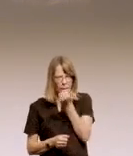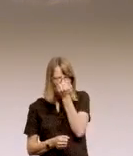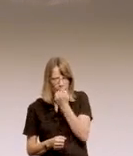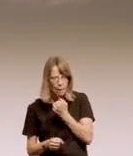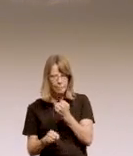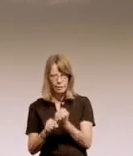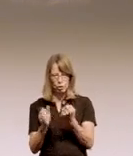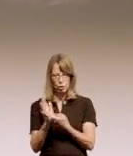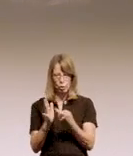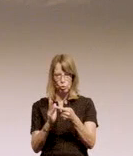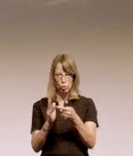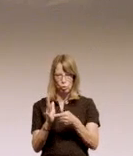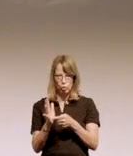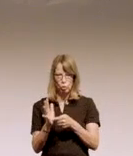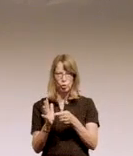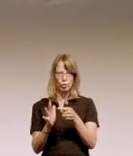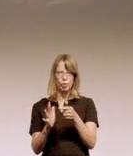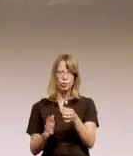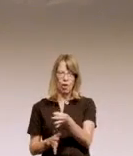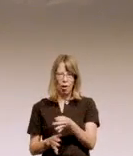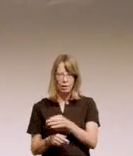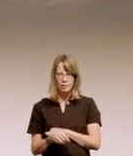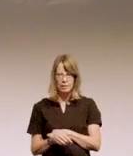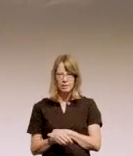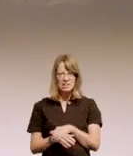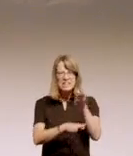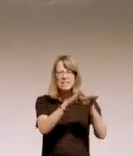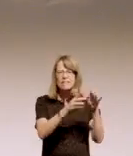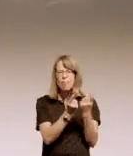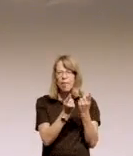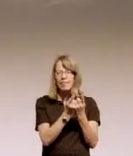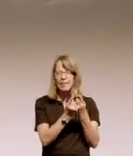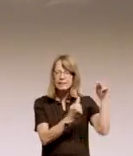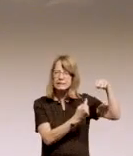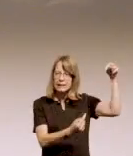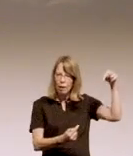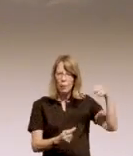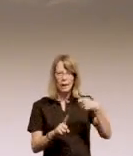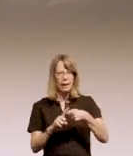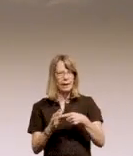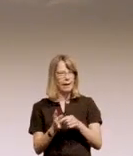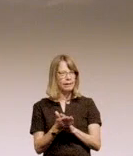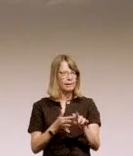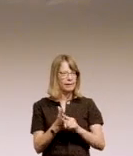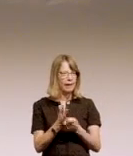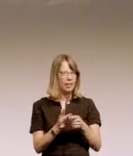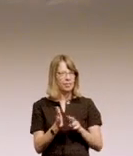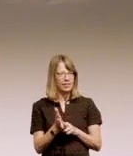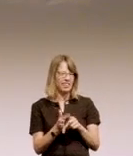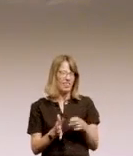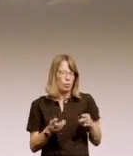part, what we heard in Darwin and in Katherine were relatively the same thing. Human problems, a bit more removed from the east coast of